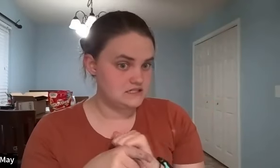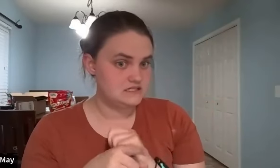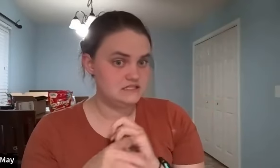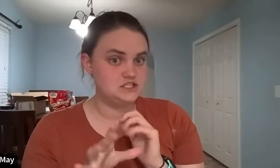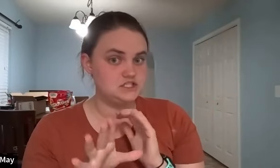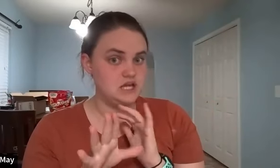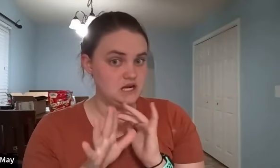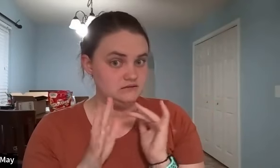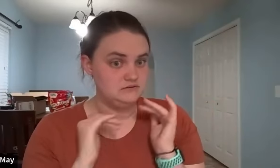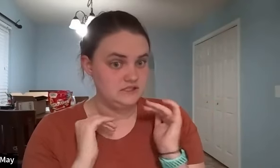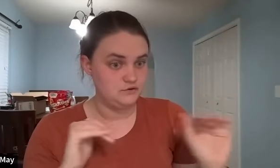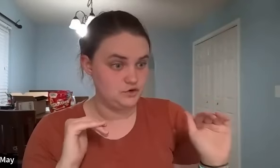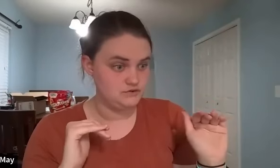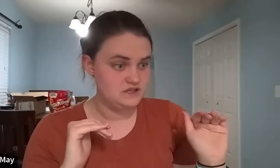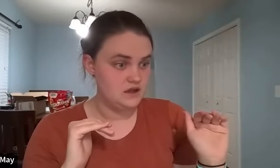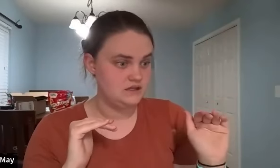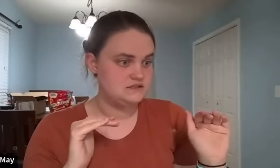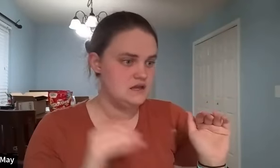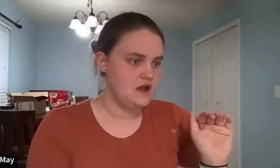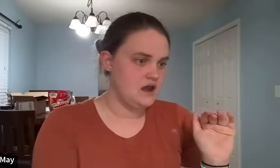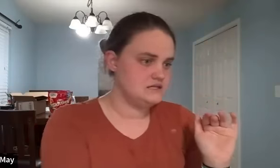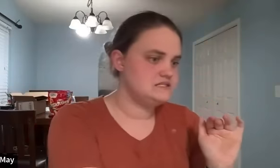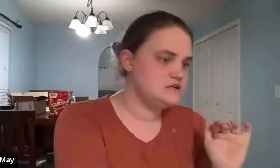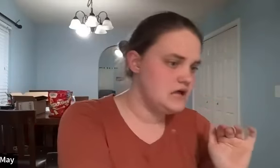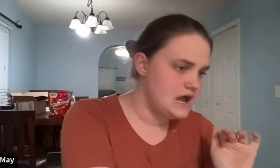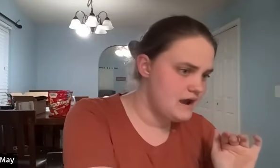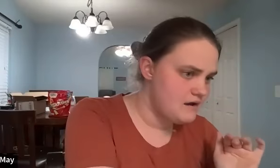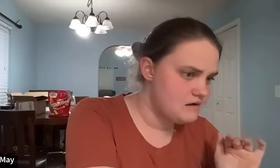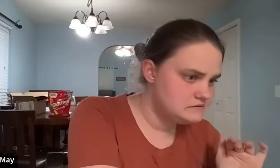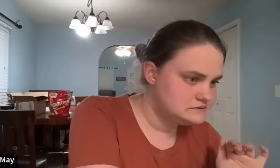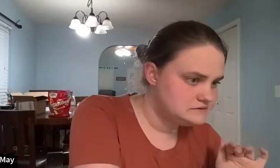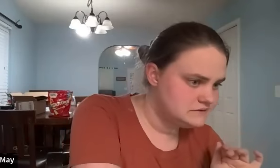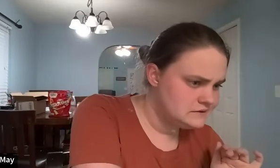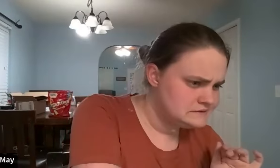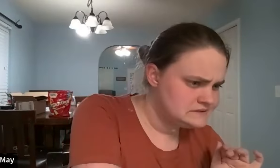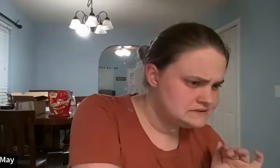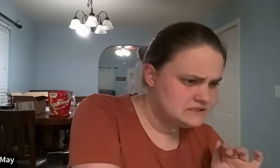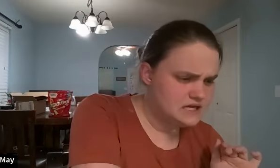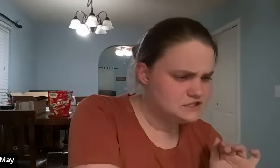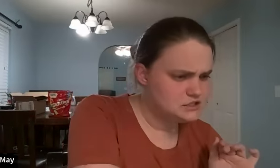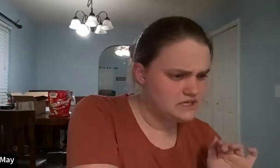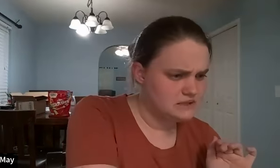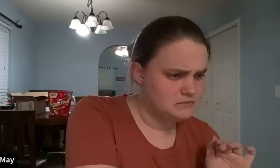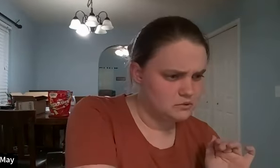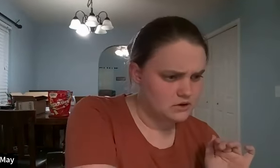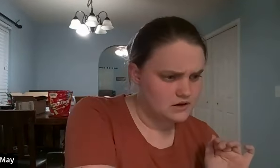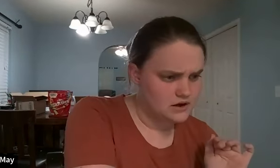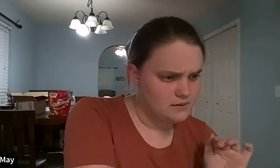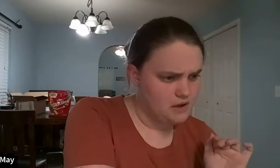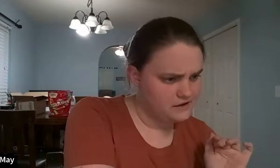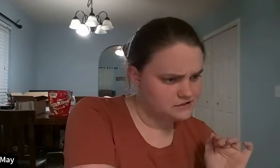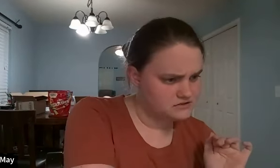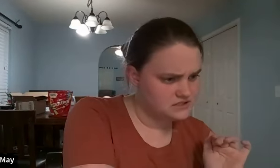practice and just kind of leave for new signs? I still have not too many more.